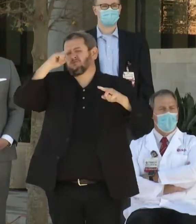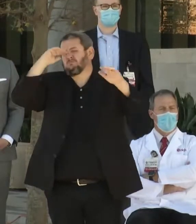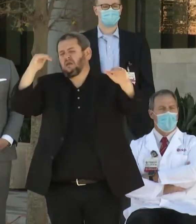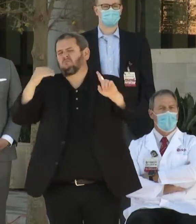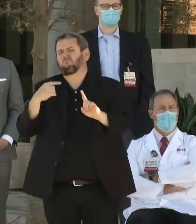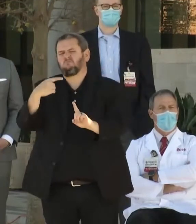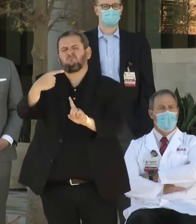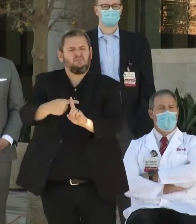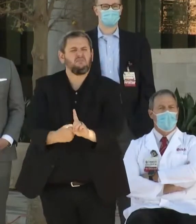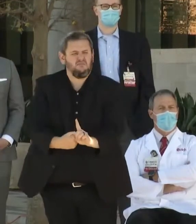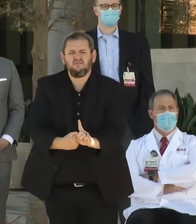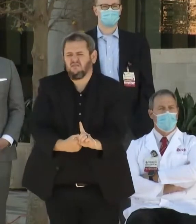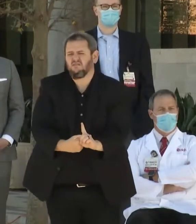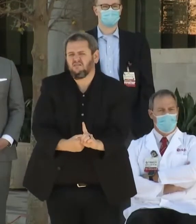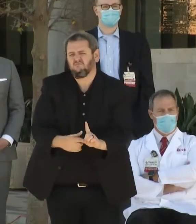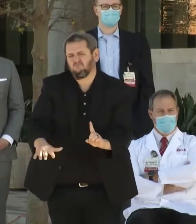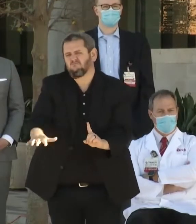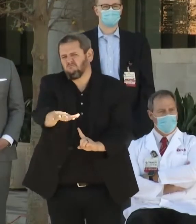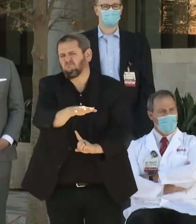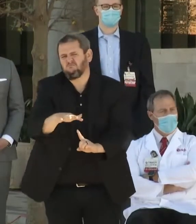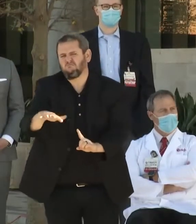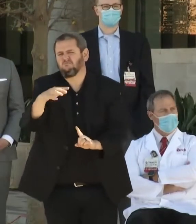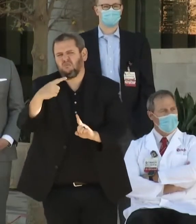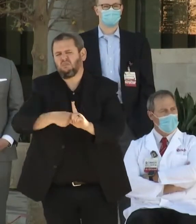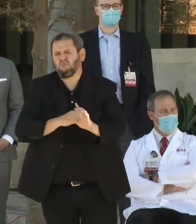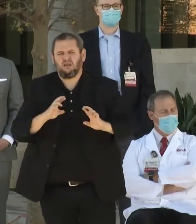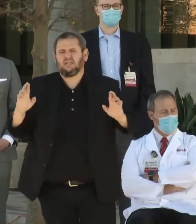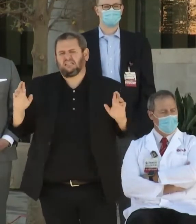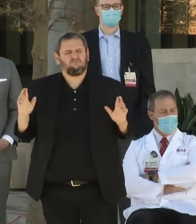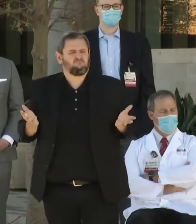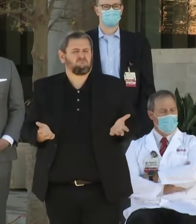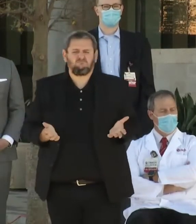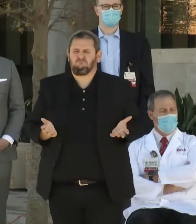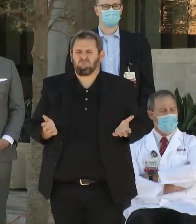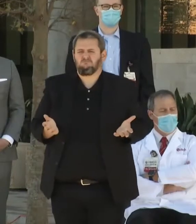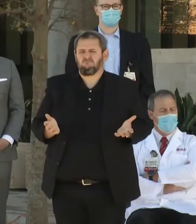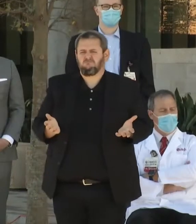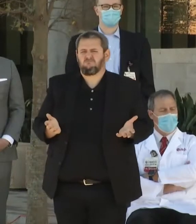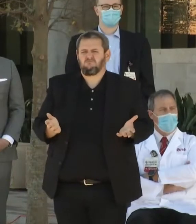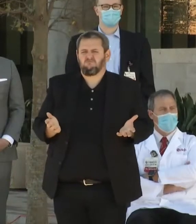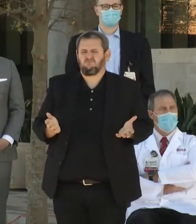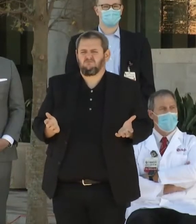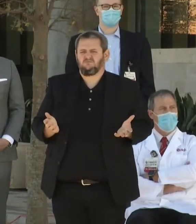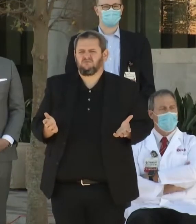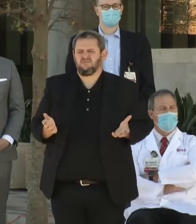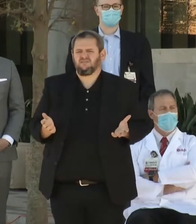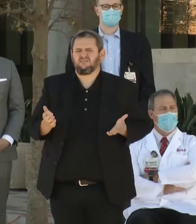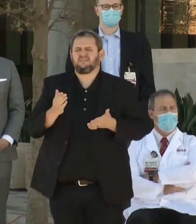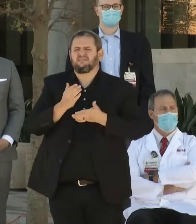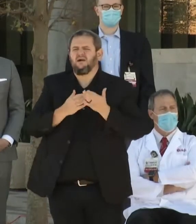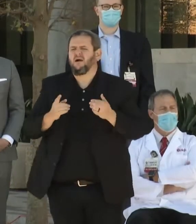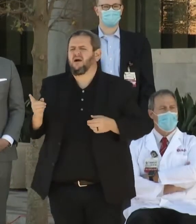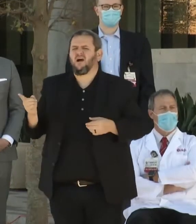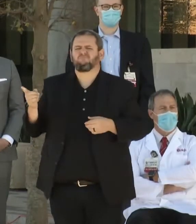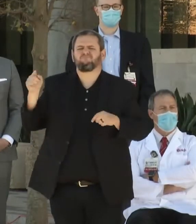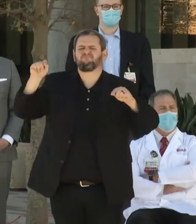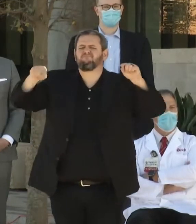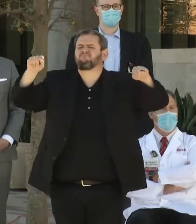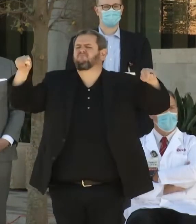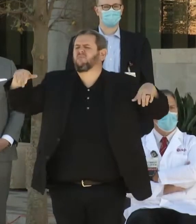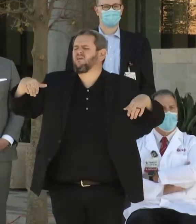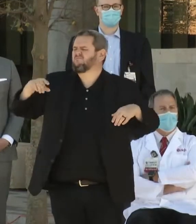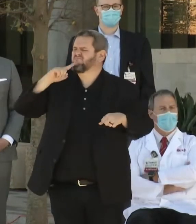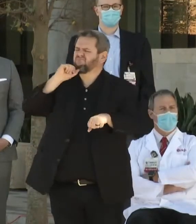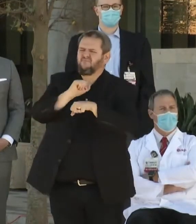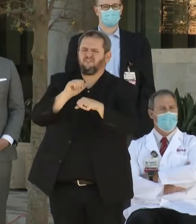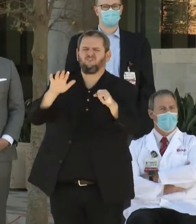many details to work through, and certainly many more that we haven't thought of. But the state and local health departments are committed to working with